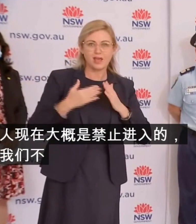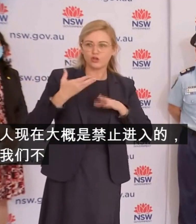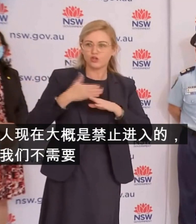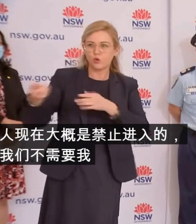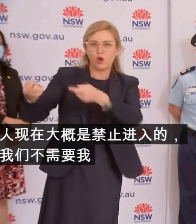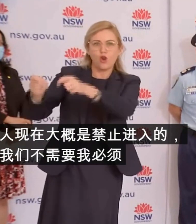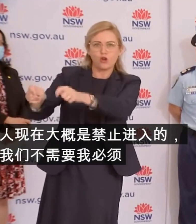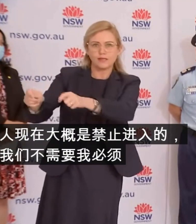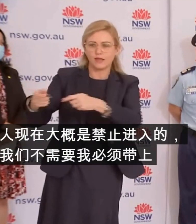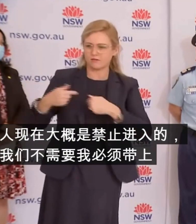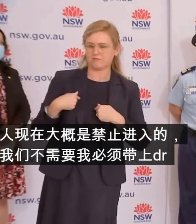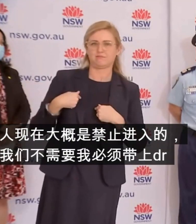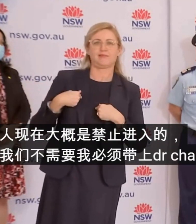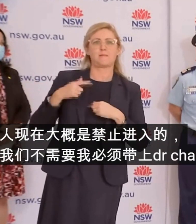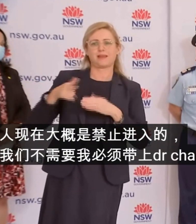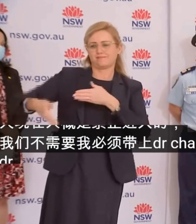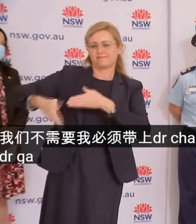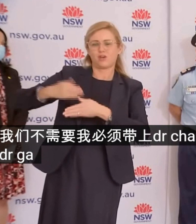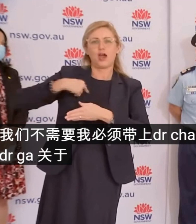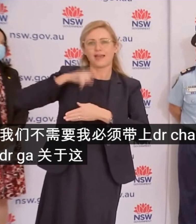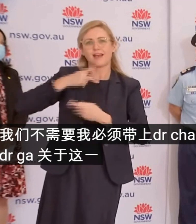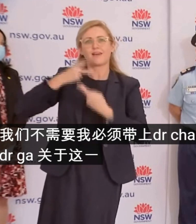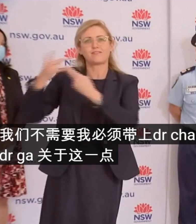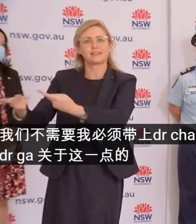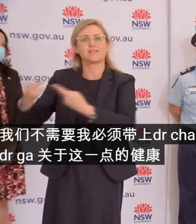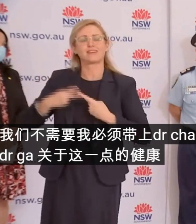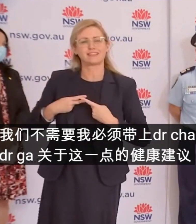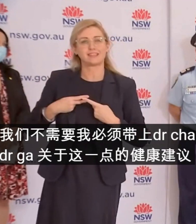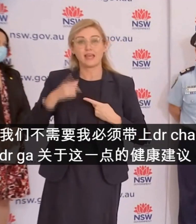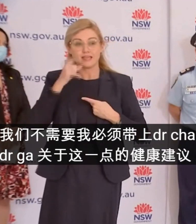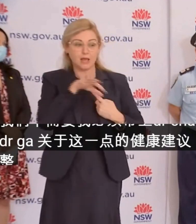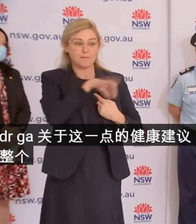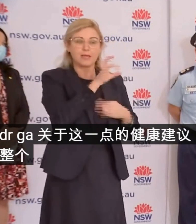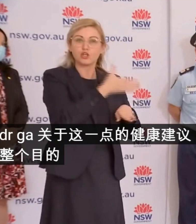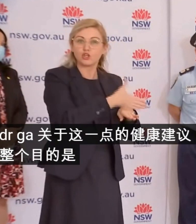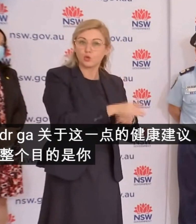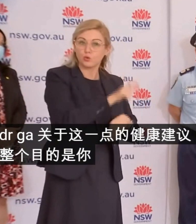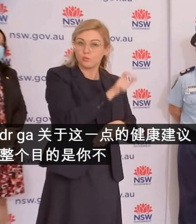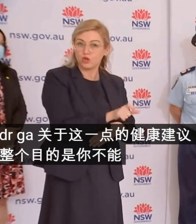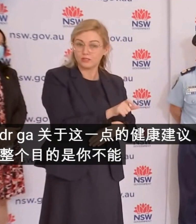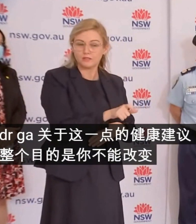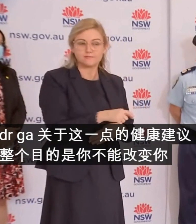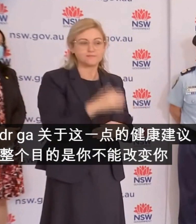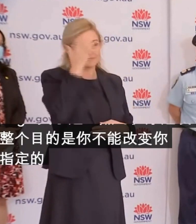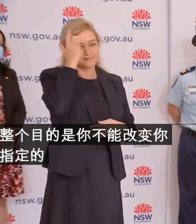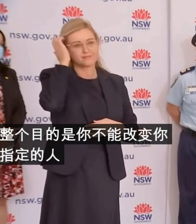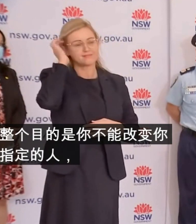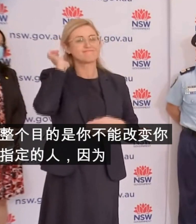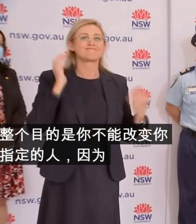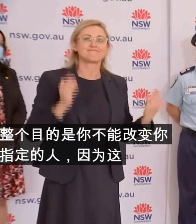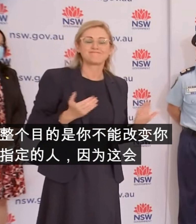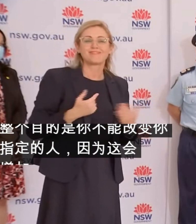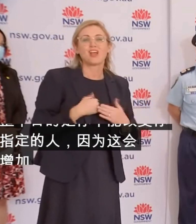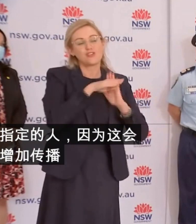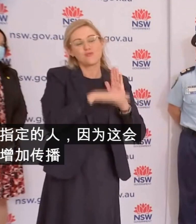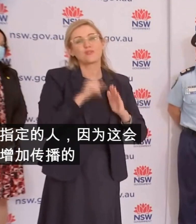Well, we don't. I'll have to take Dr. Chant or Dr. Gale's health advice on that. But the whole purpose is you cannot change your designated